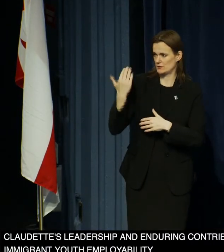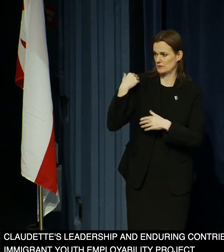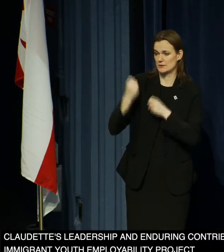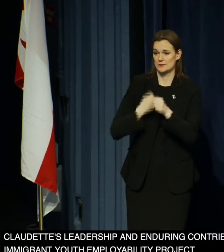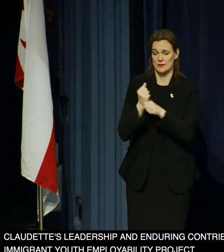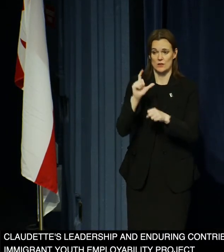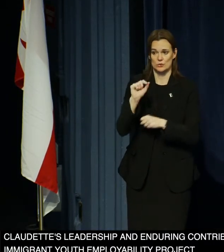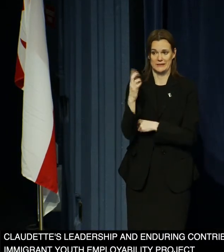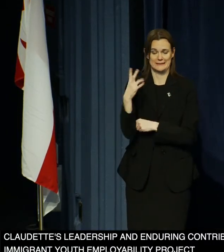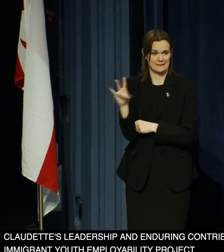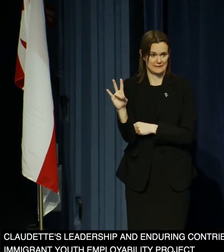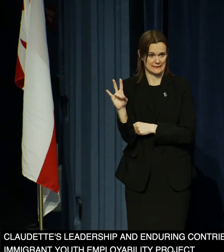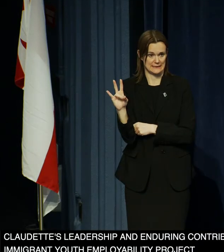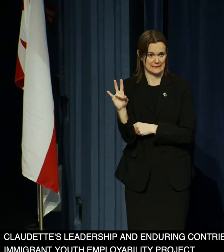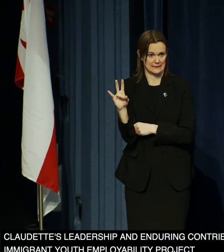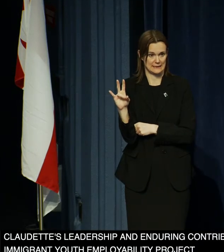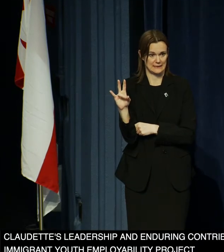with